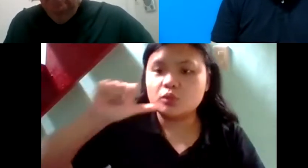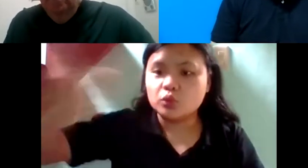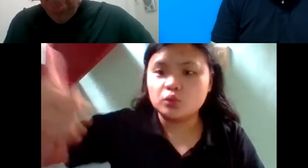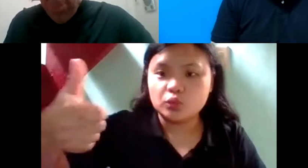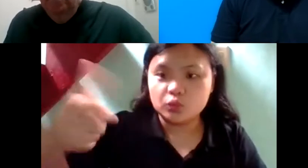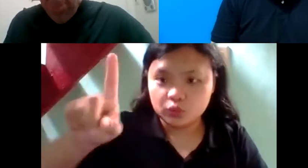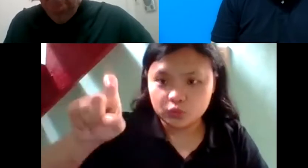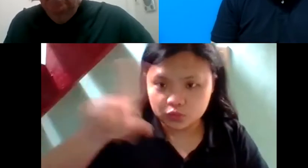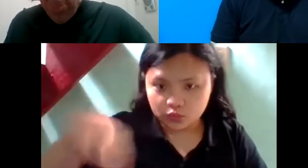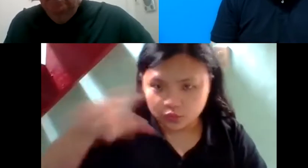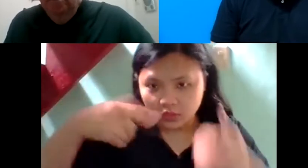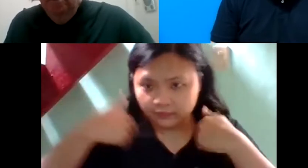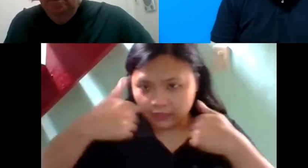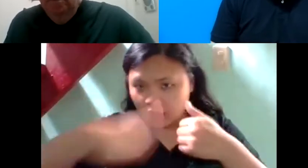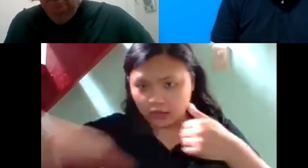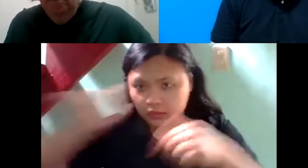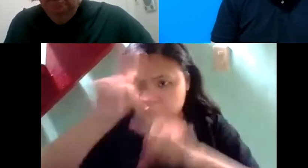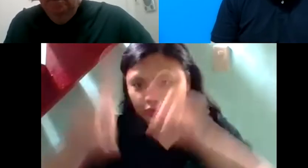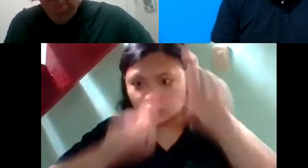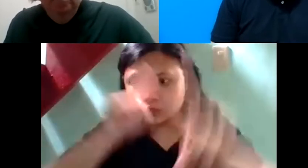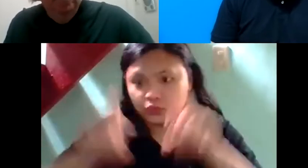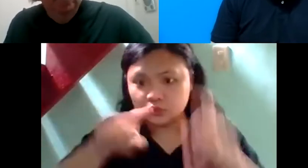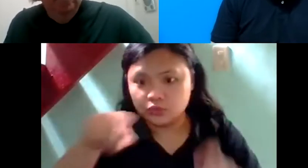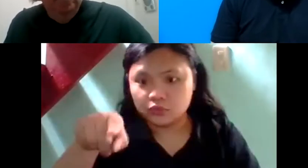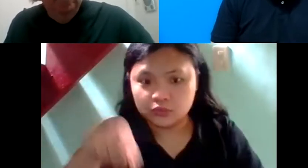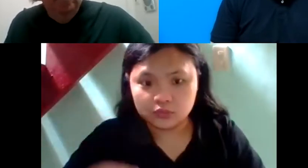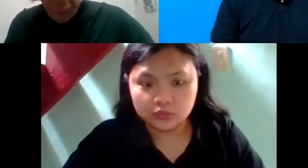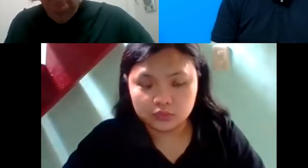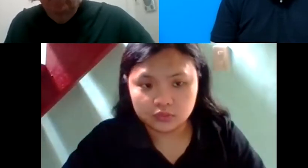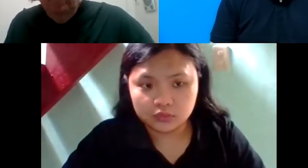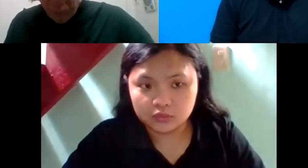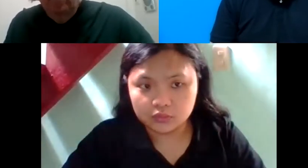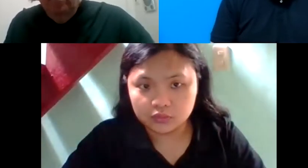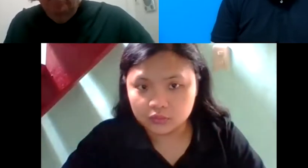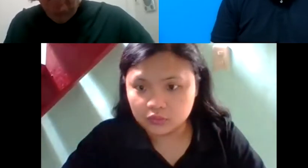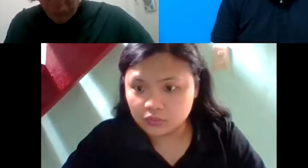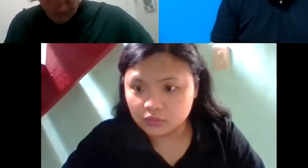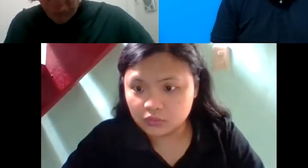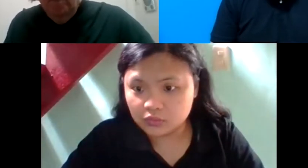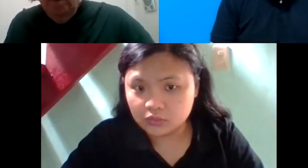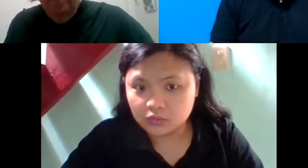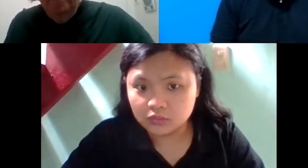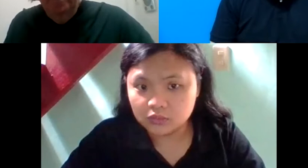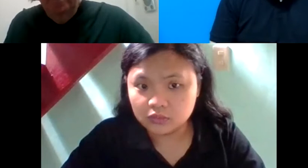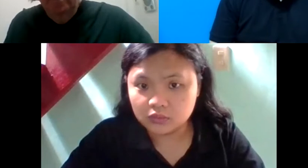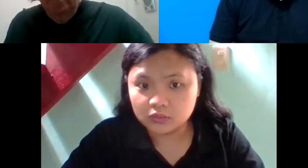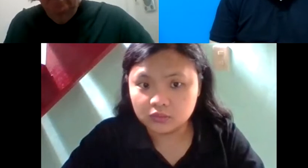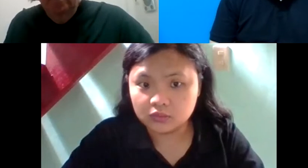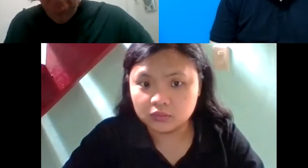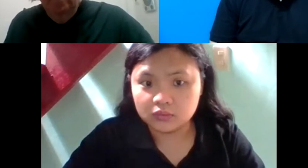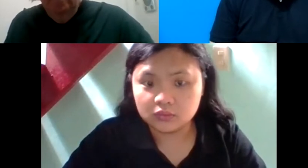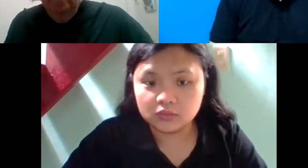just want to reiterate, if you guys have any questions about the test tomorrow, now's the